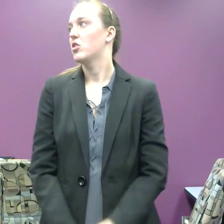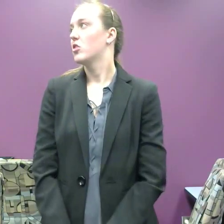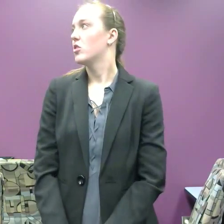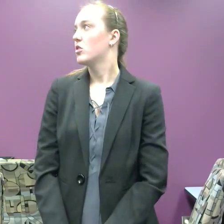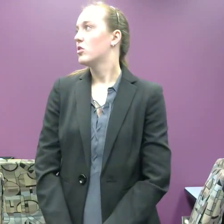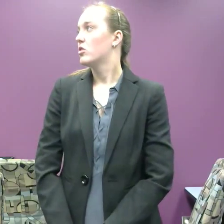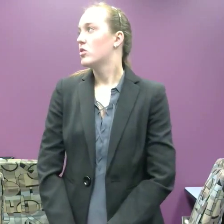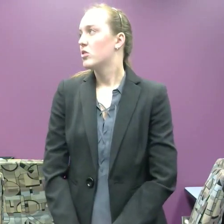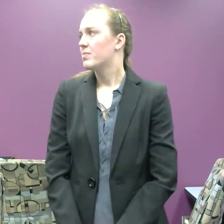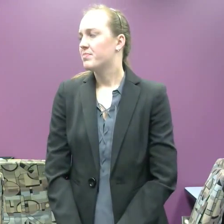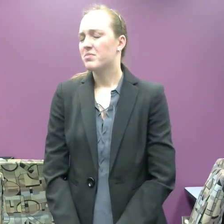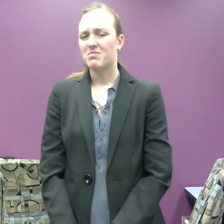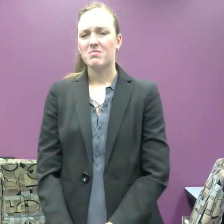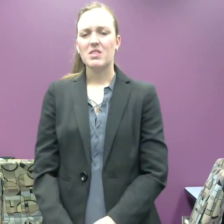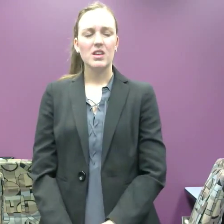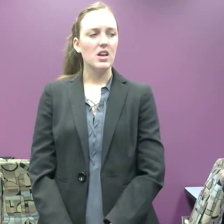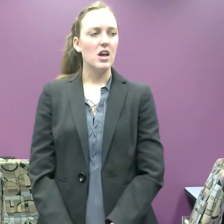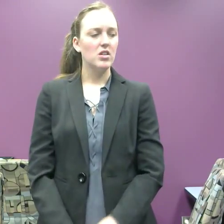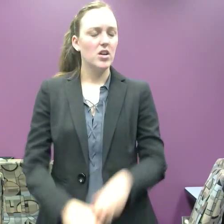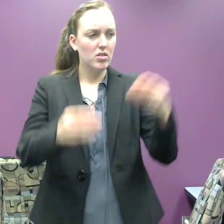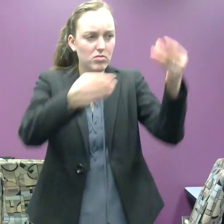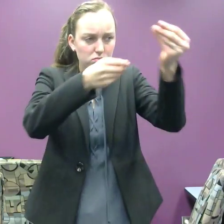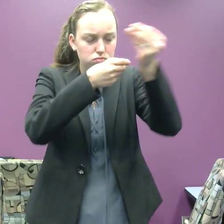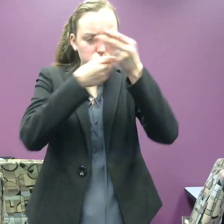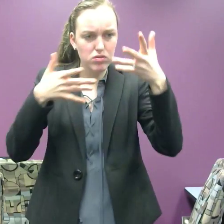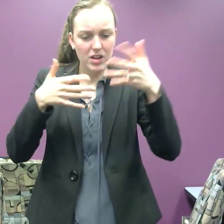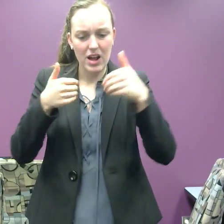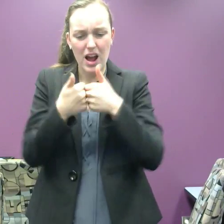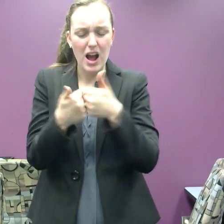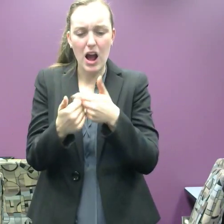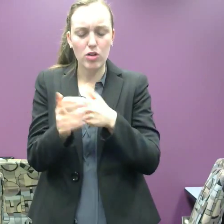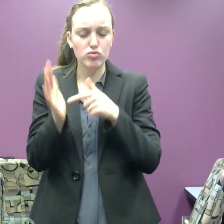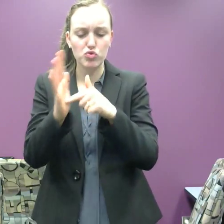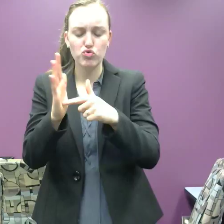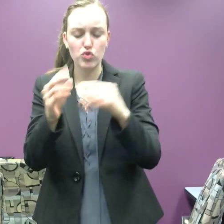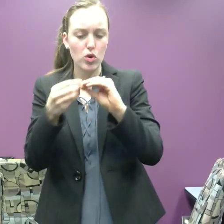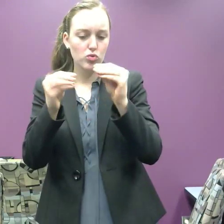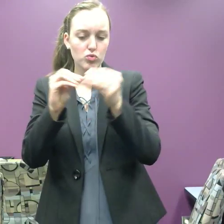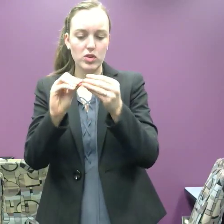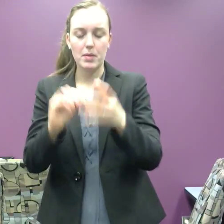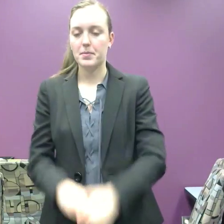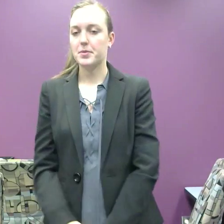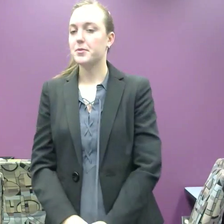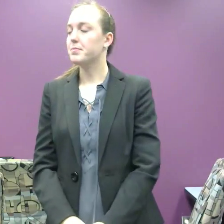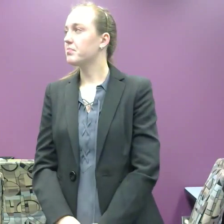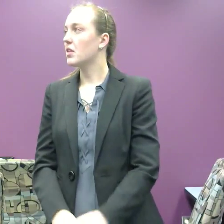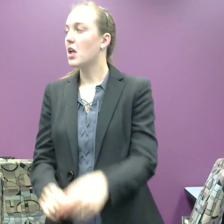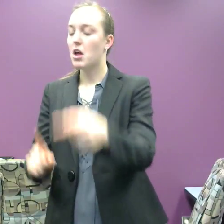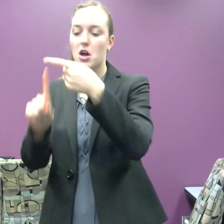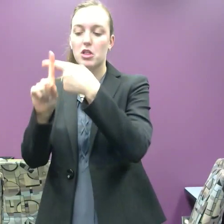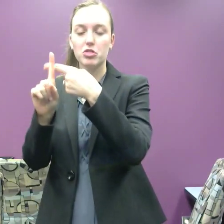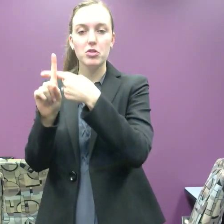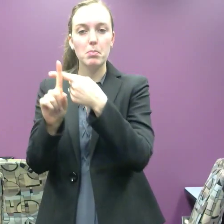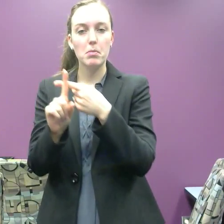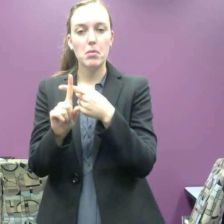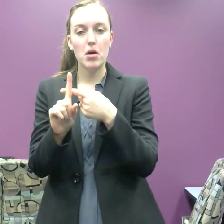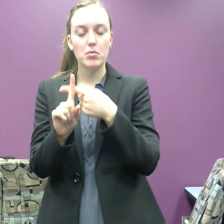me how to express the number. And we just talked about a thermometer 25 degrees